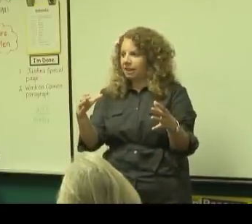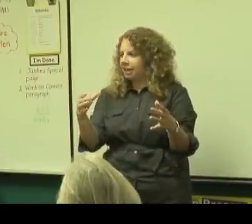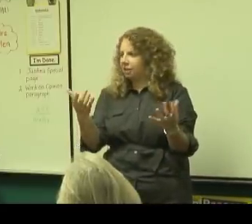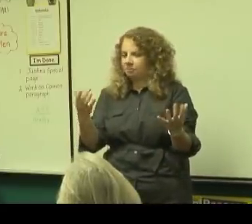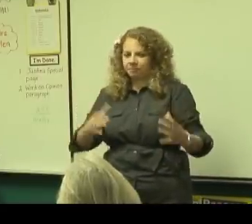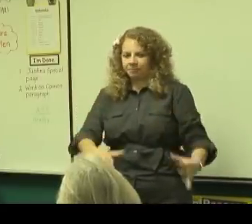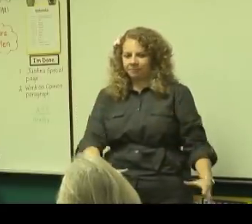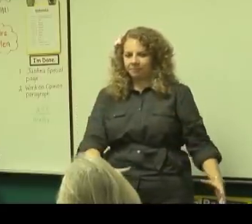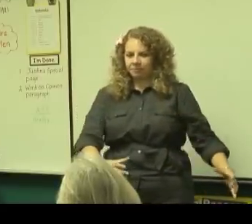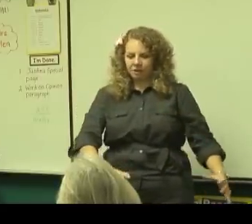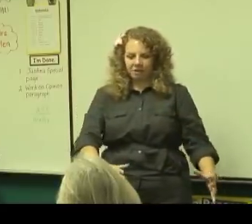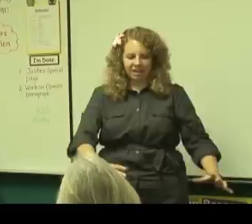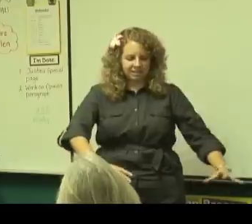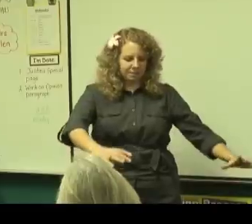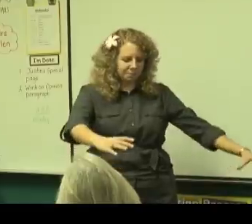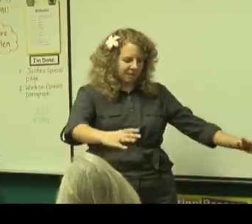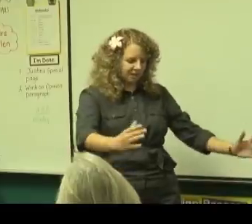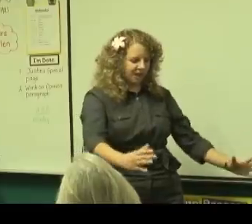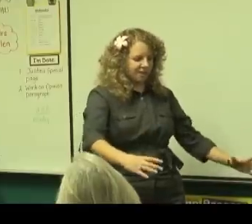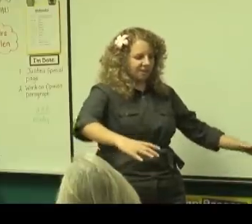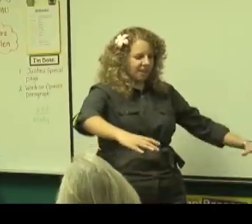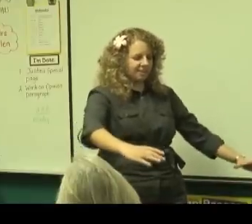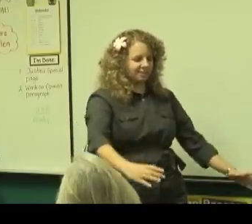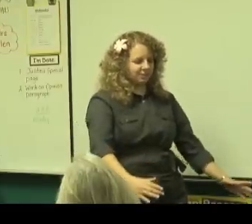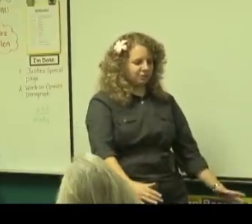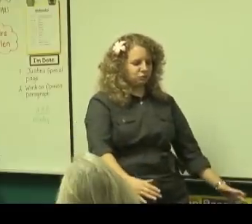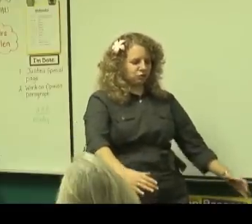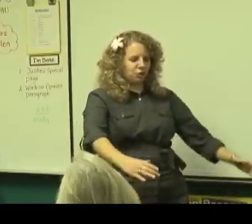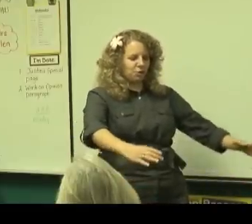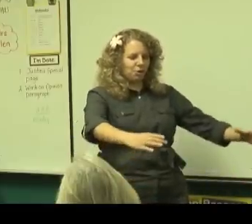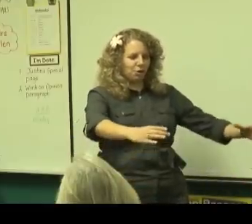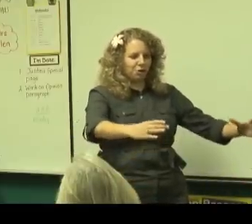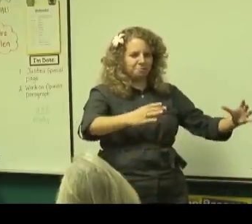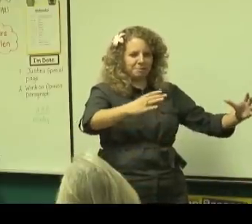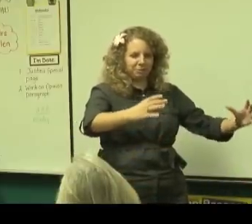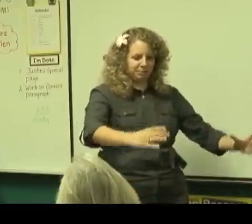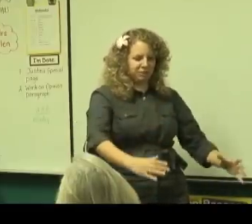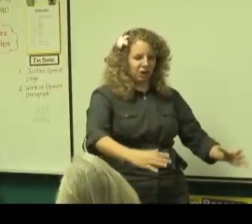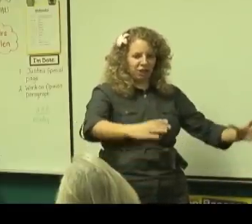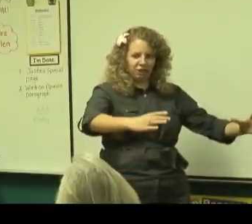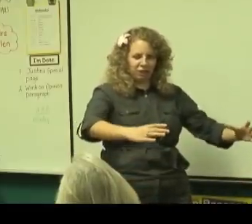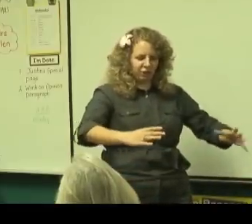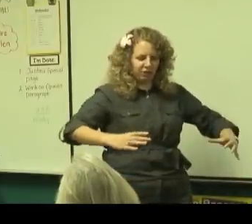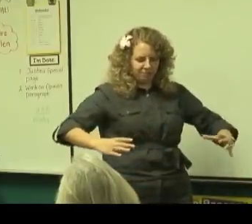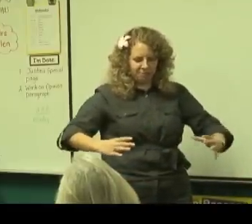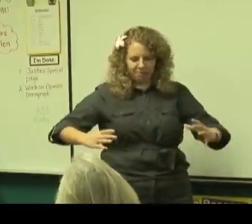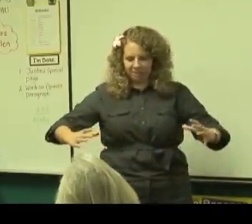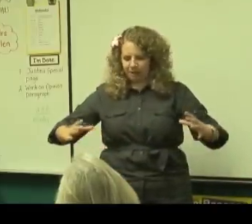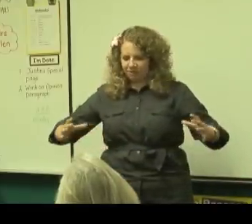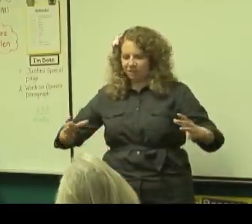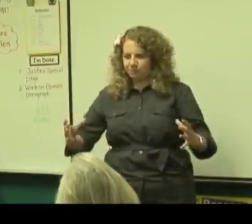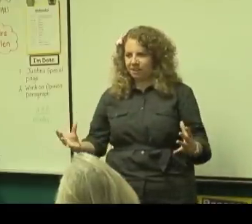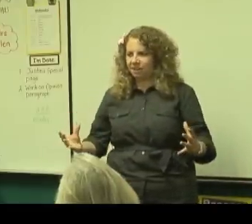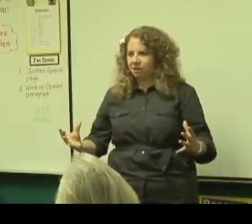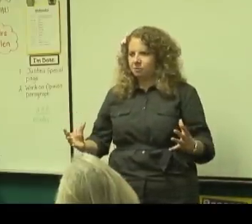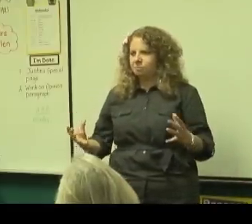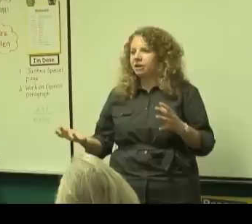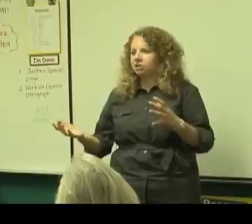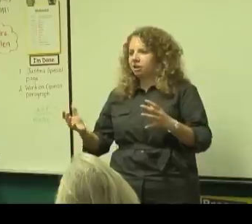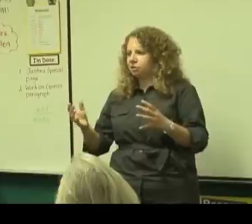like, okay, it's something kind of like cylindrical, maybe a little bit taller, maybe it's about this big, but you're not going